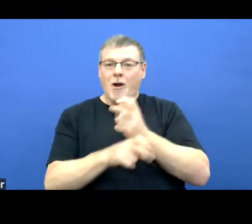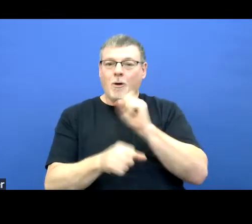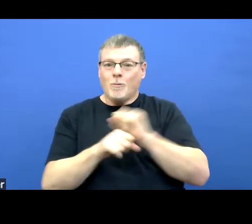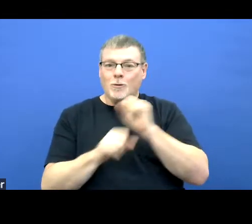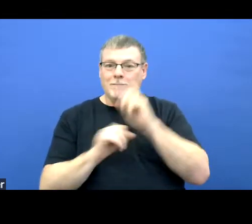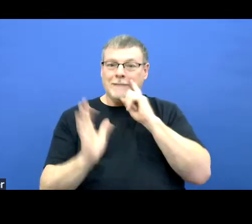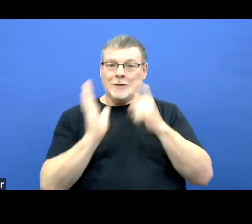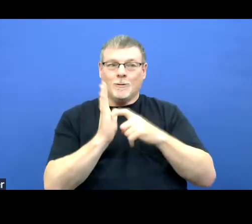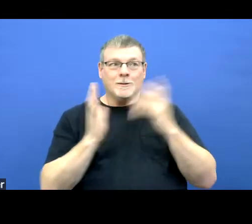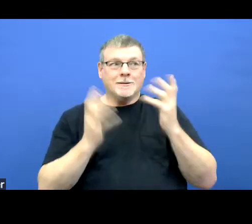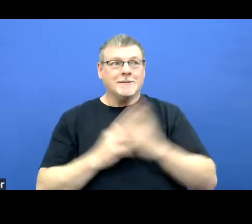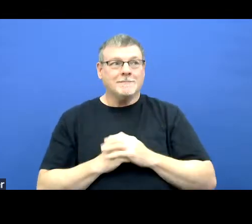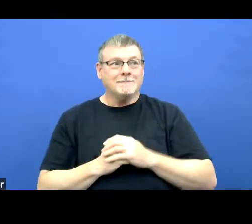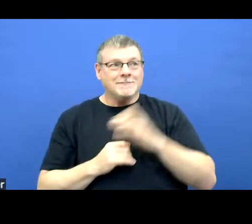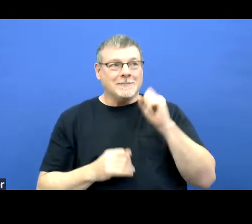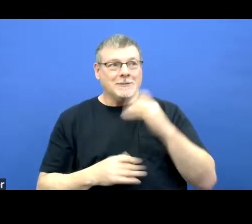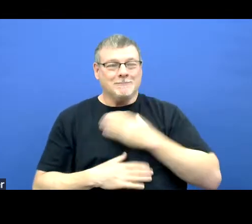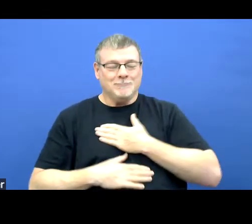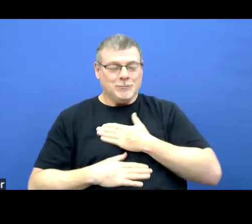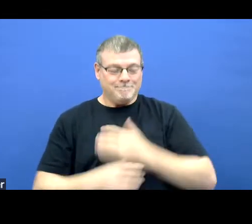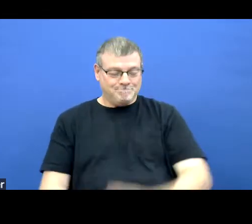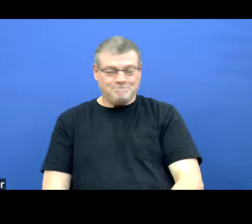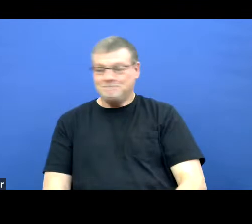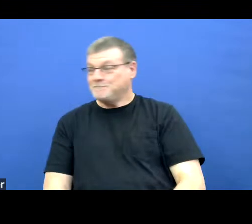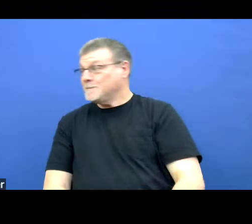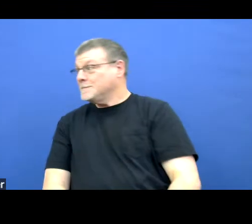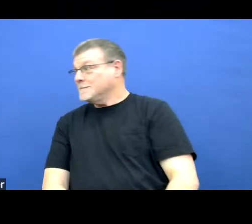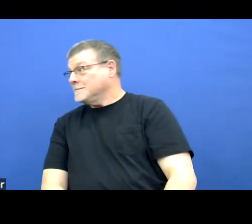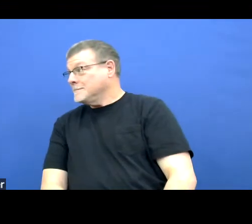in this manner. So thank you, everyone.